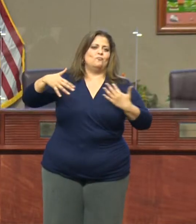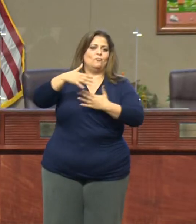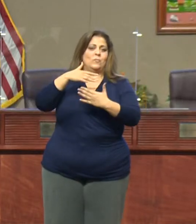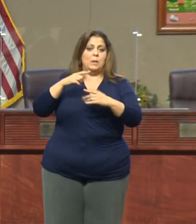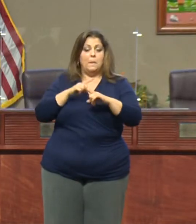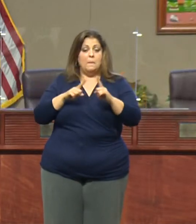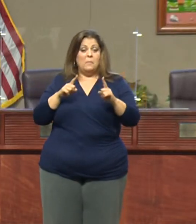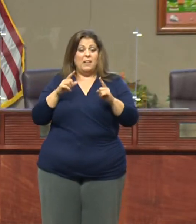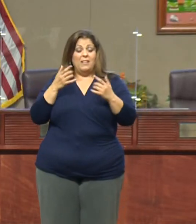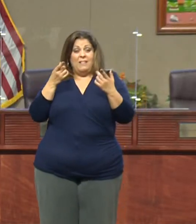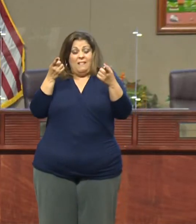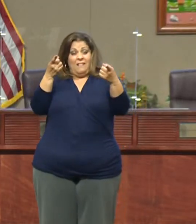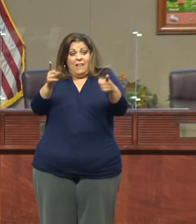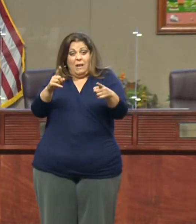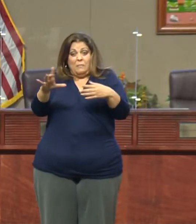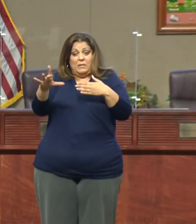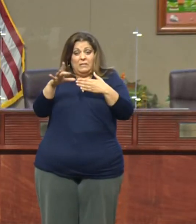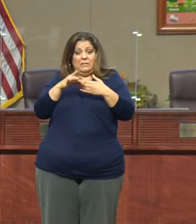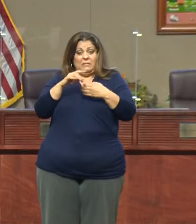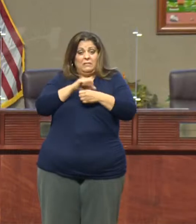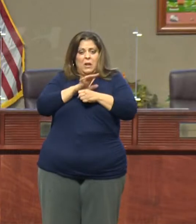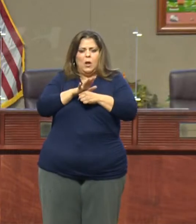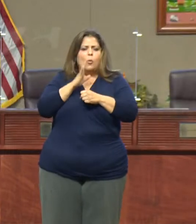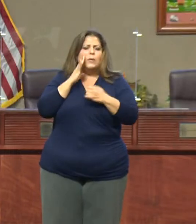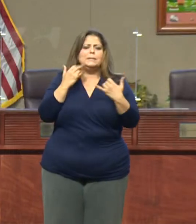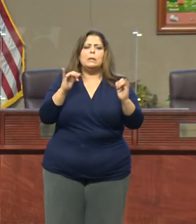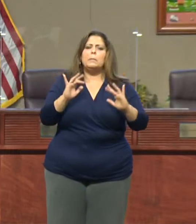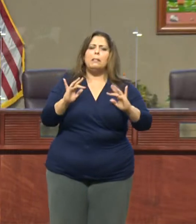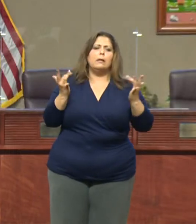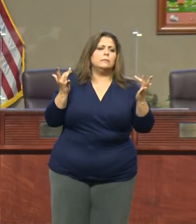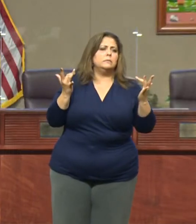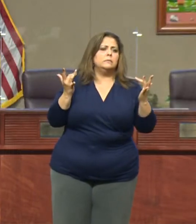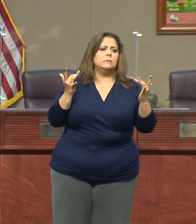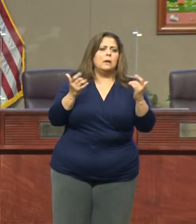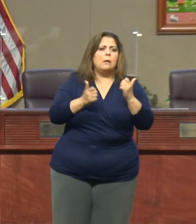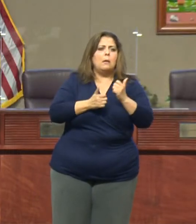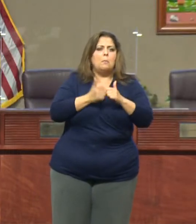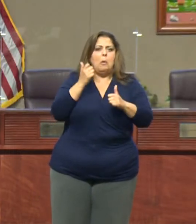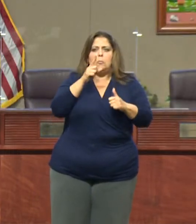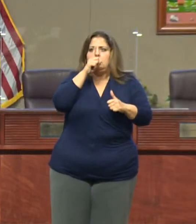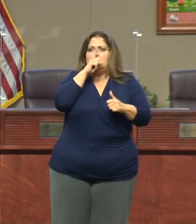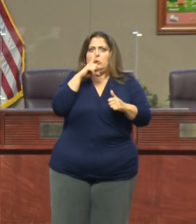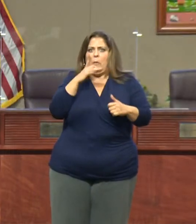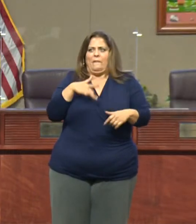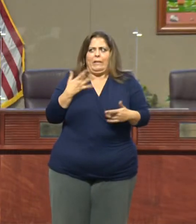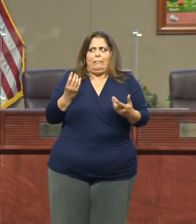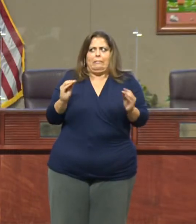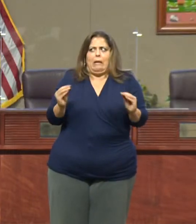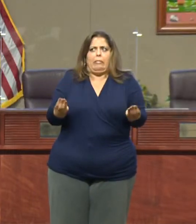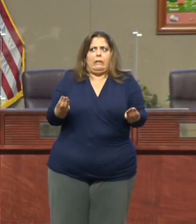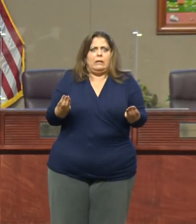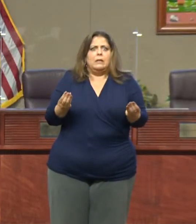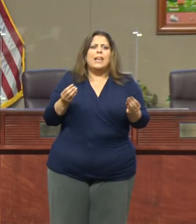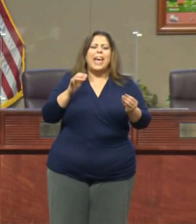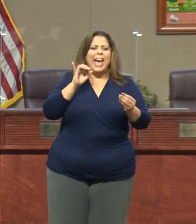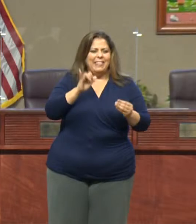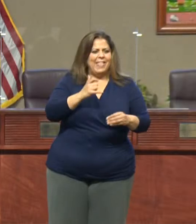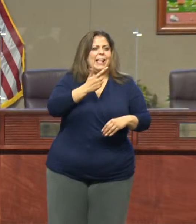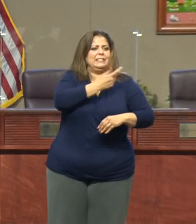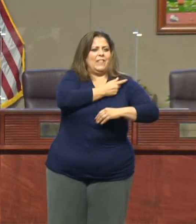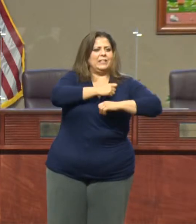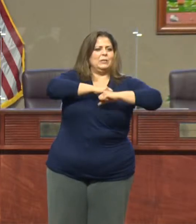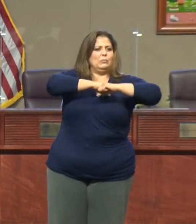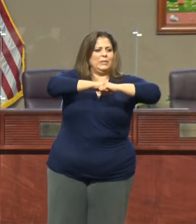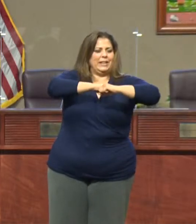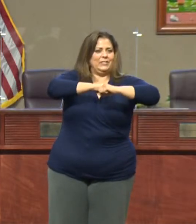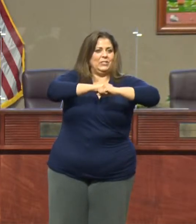it, for most, is going to be very mild. Most of them are asymptomatic, and that's what you expect after being vaccinated, because part